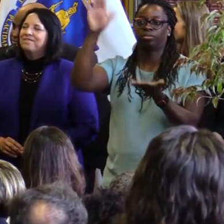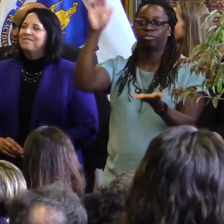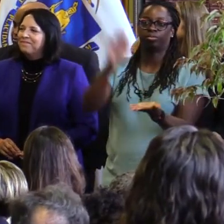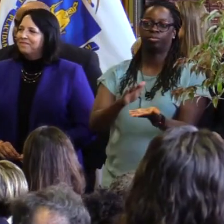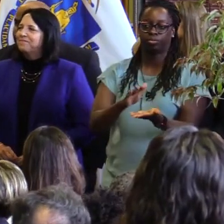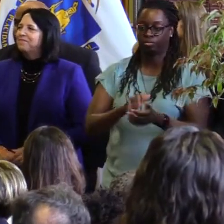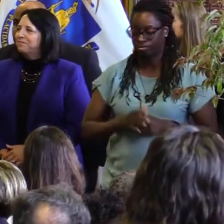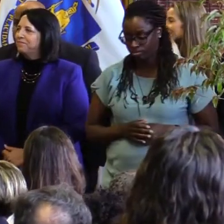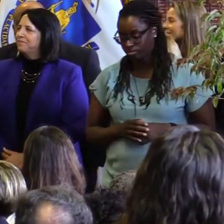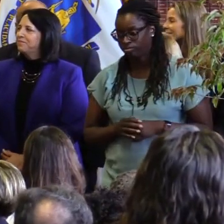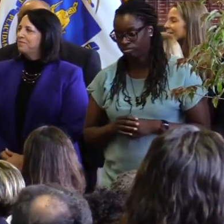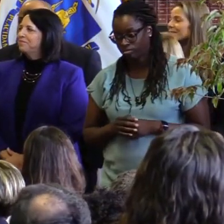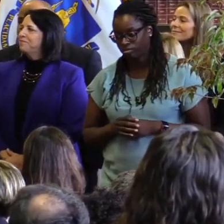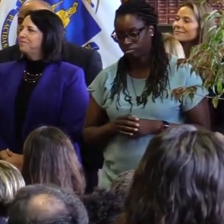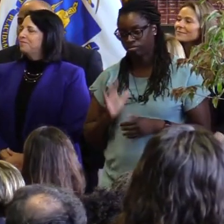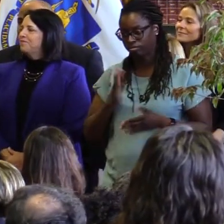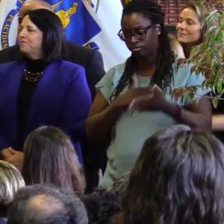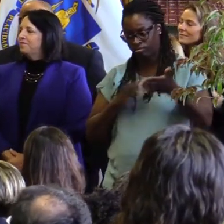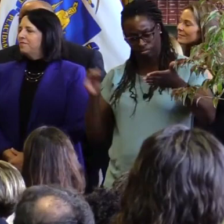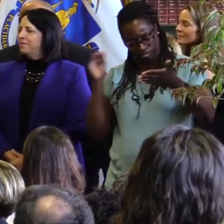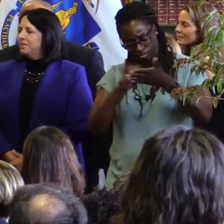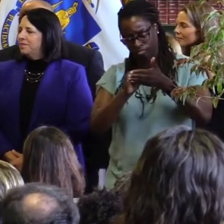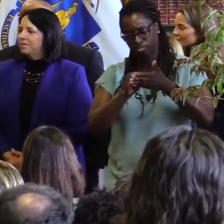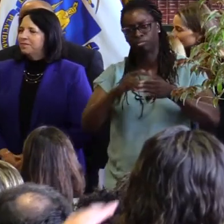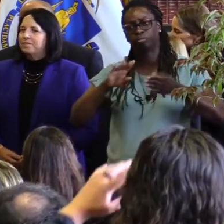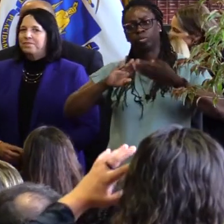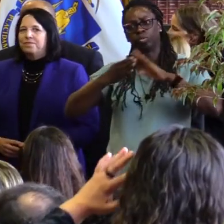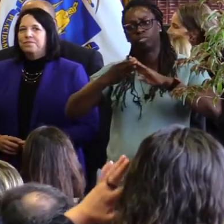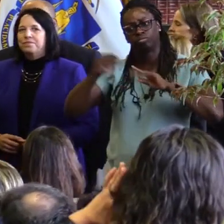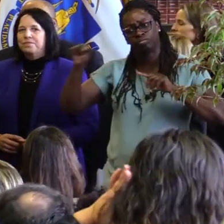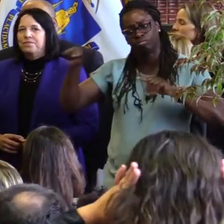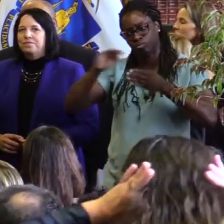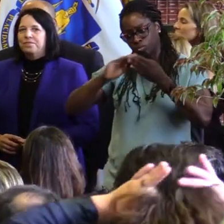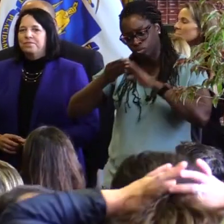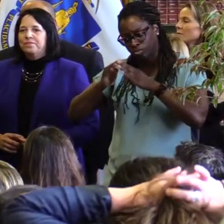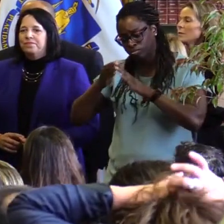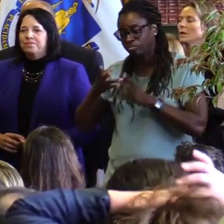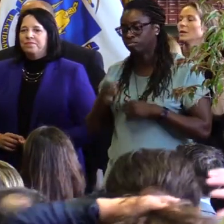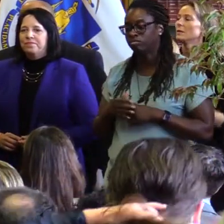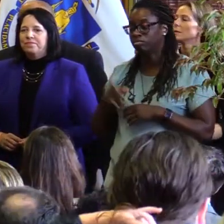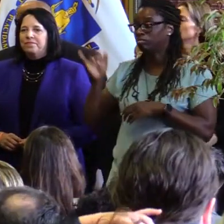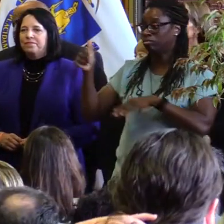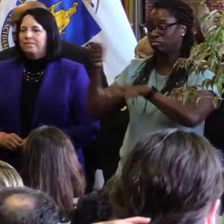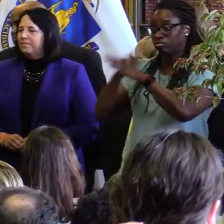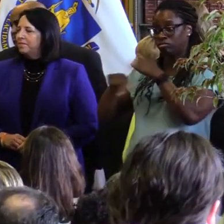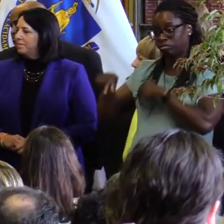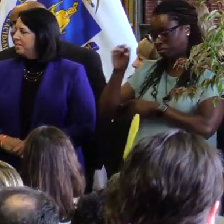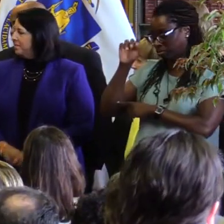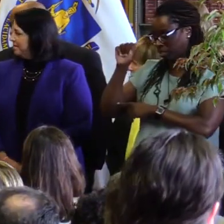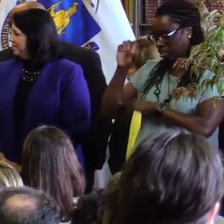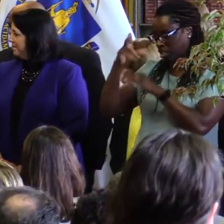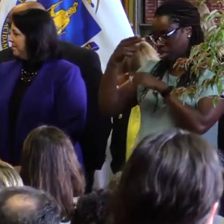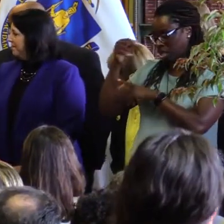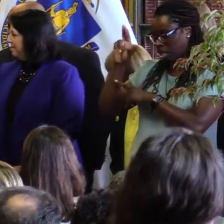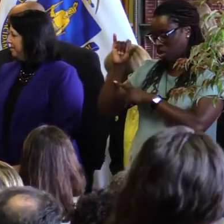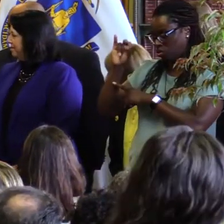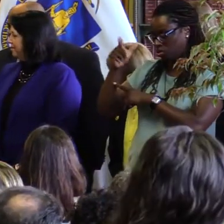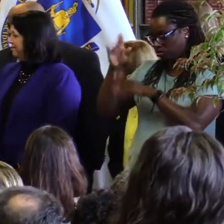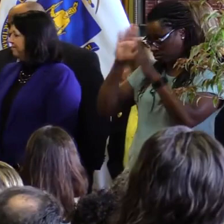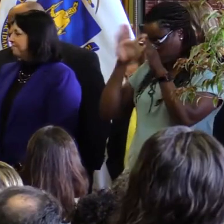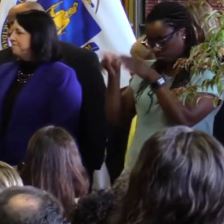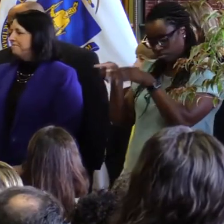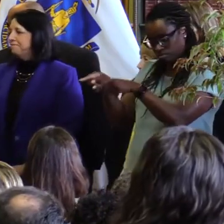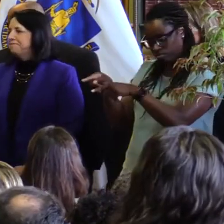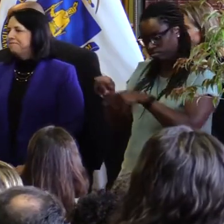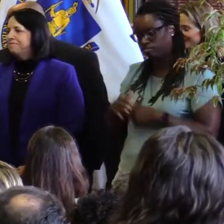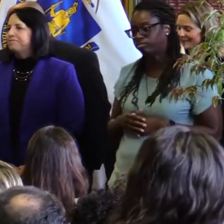name. The Community Climate Bank is going to be based in Mast Housing, the agency which finances affordable development